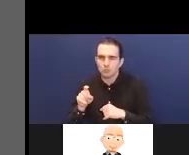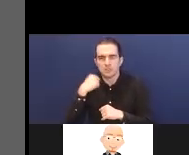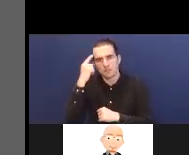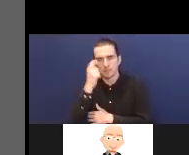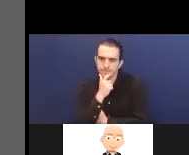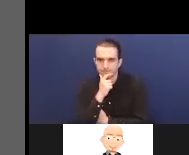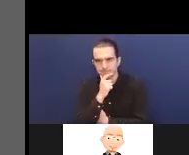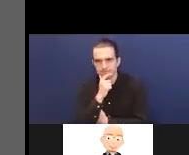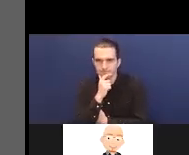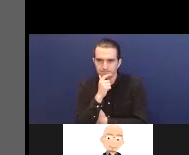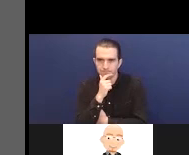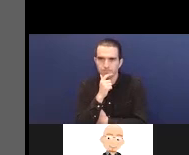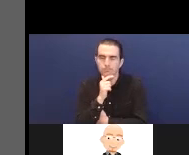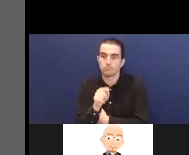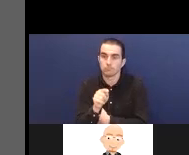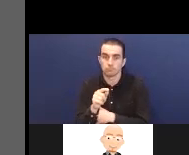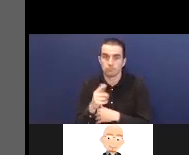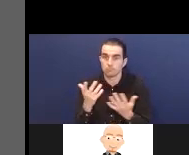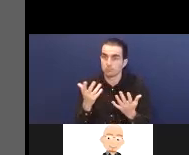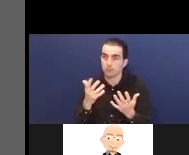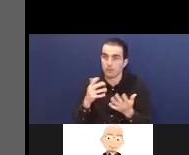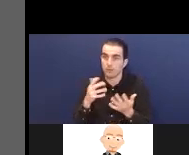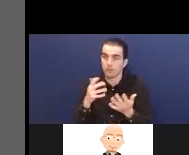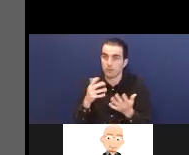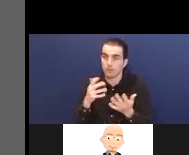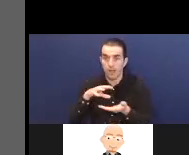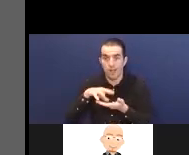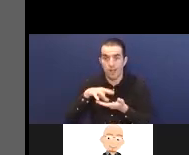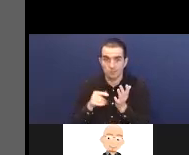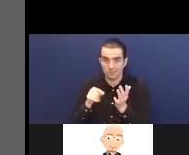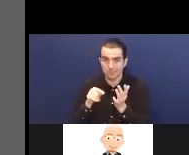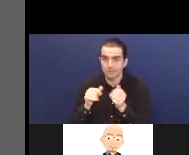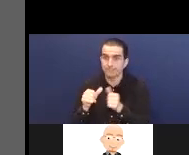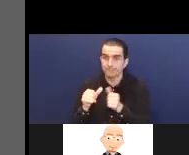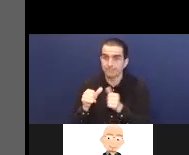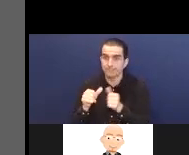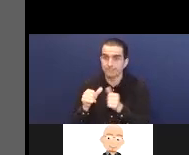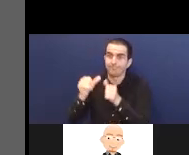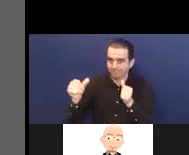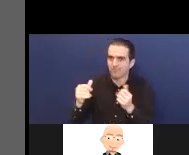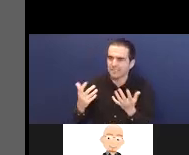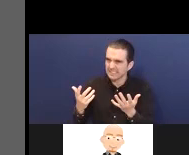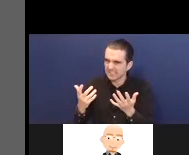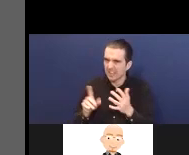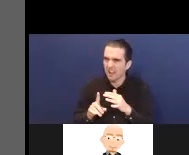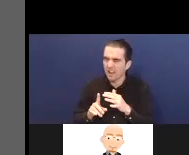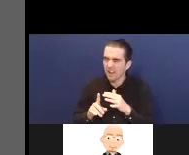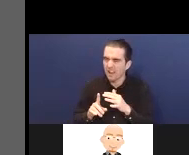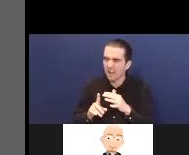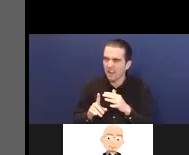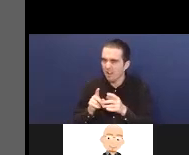learning and abusive communication as well. And also there's